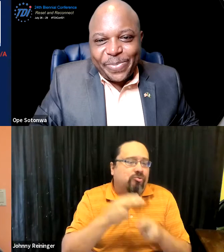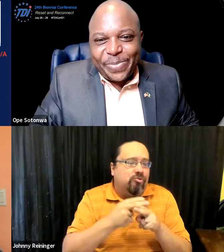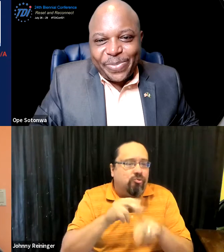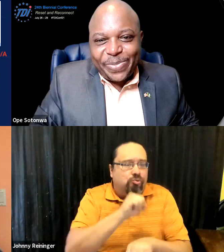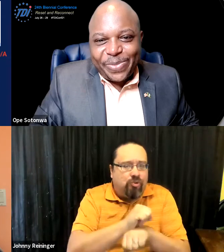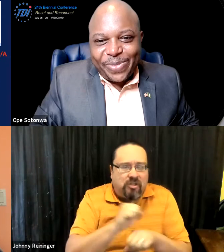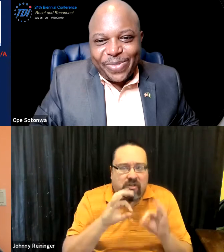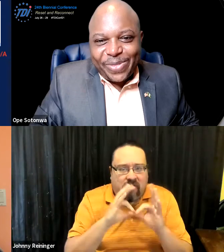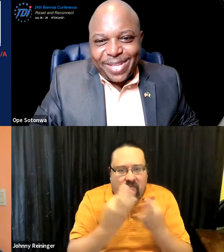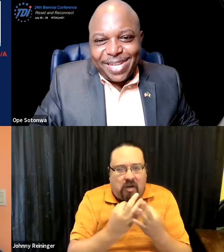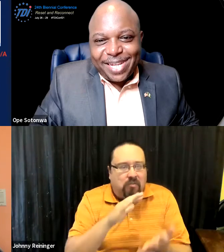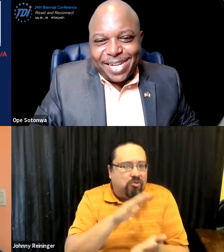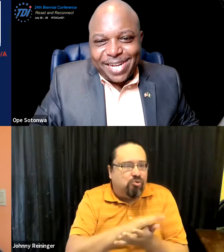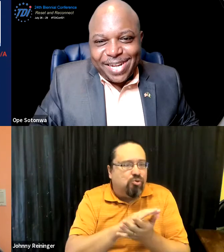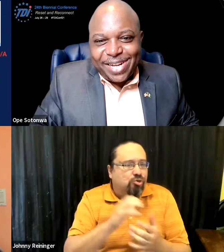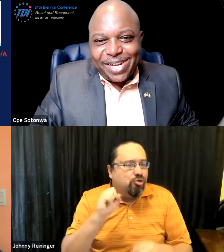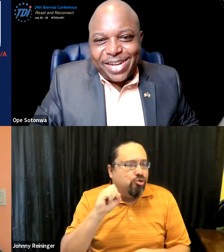And I'm represented